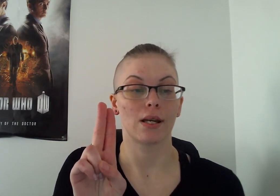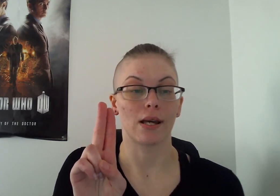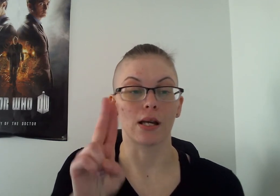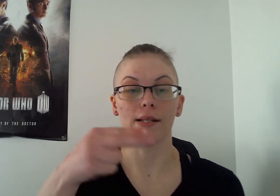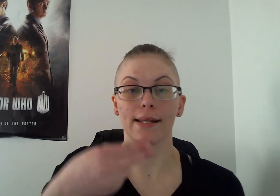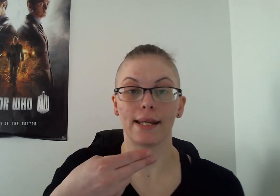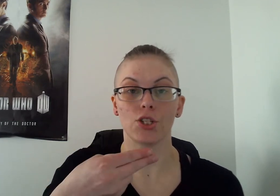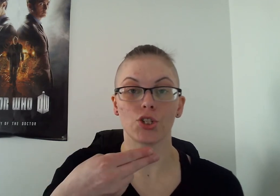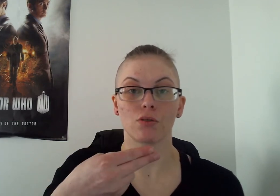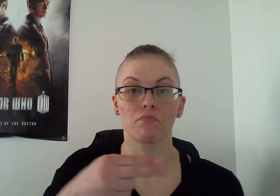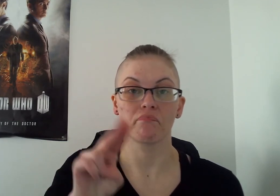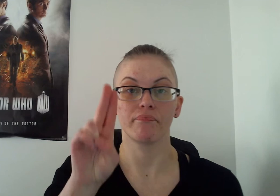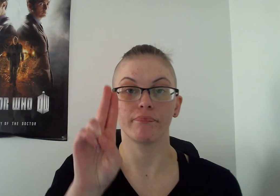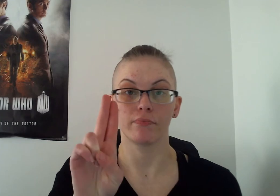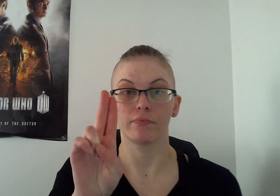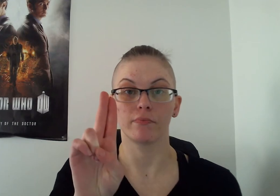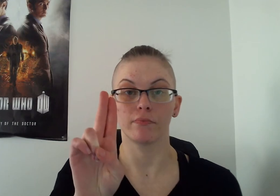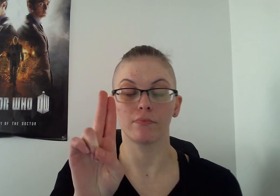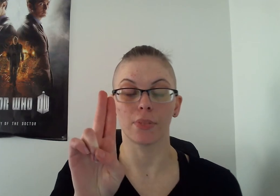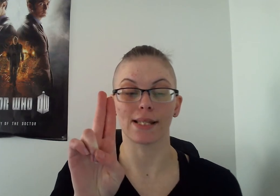Kind of like H, but this way.